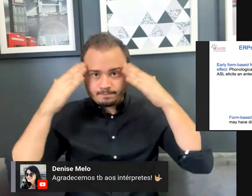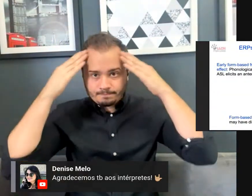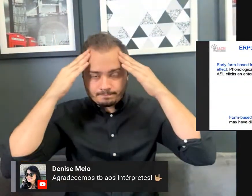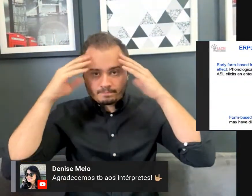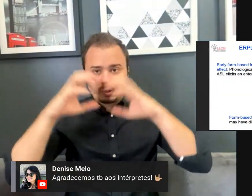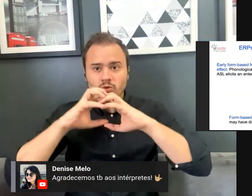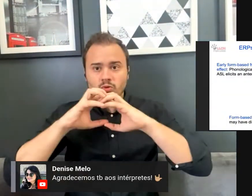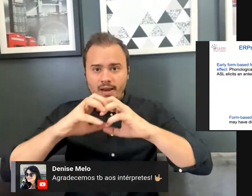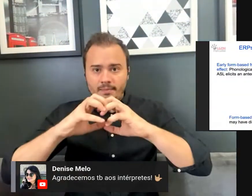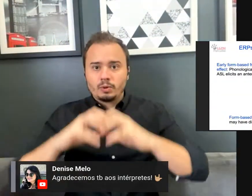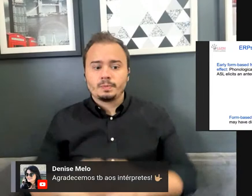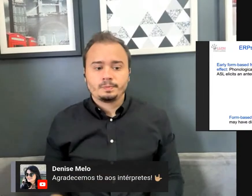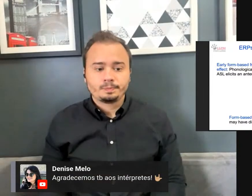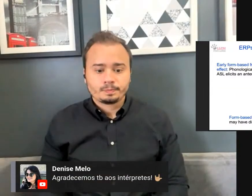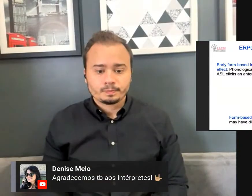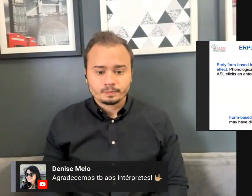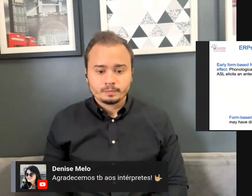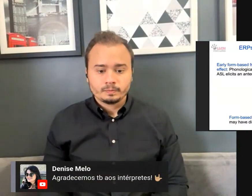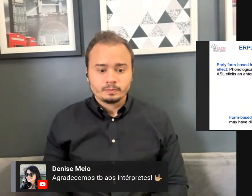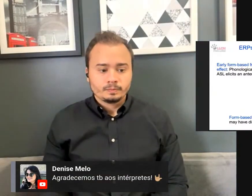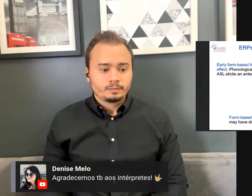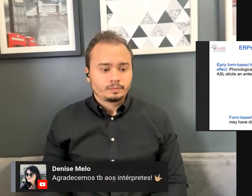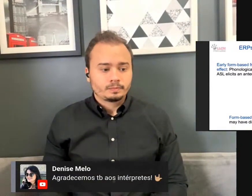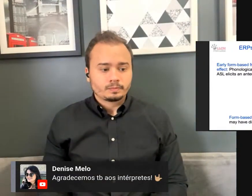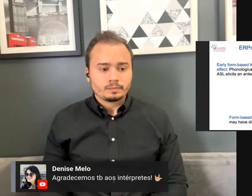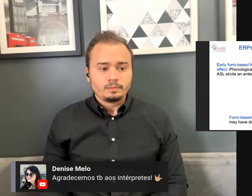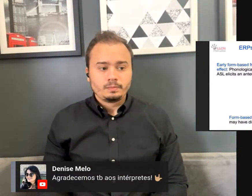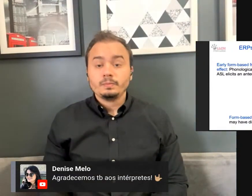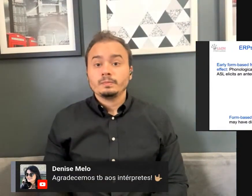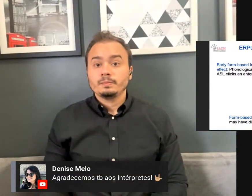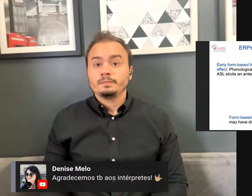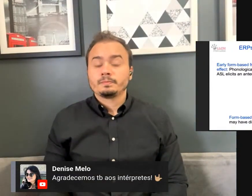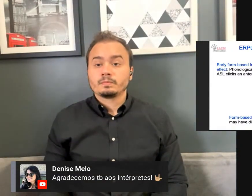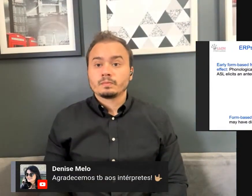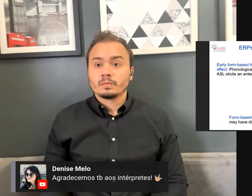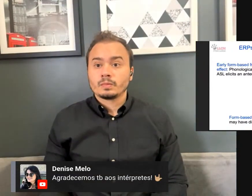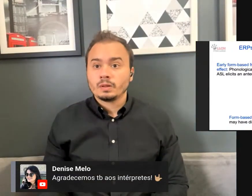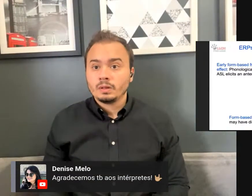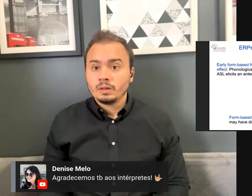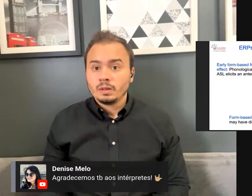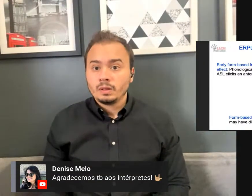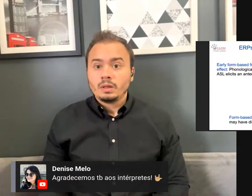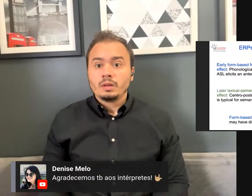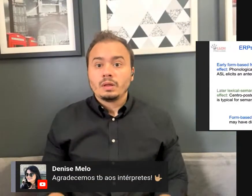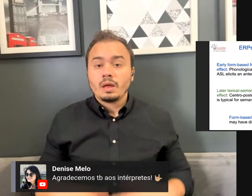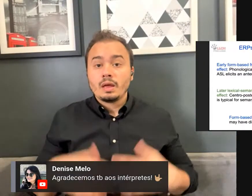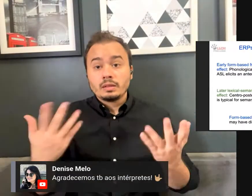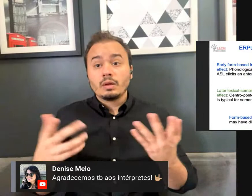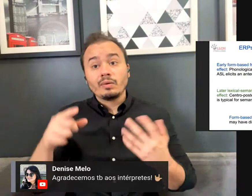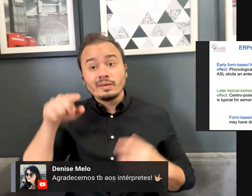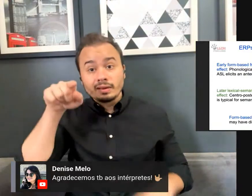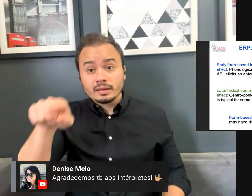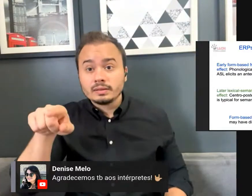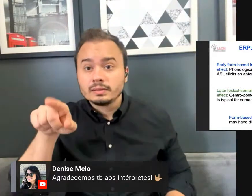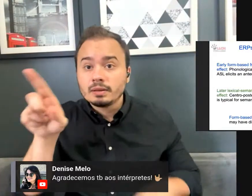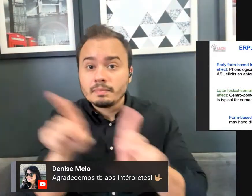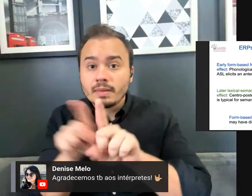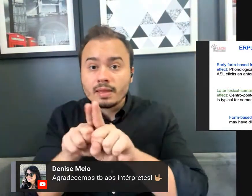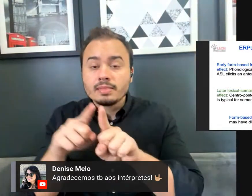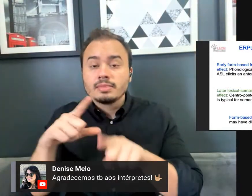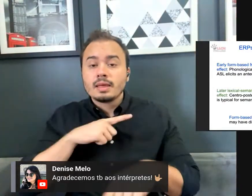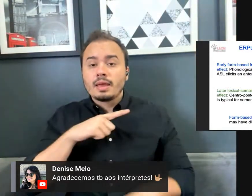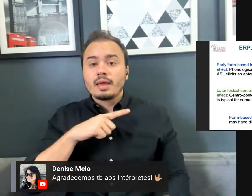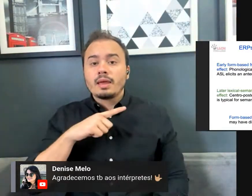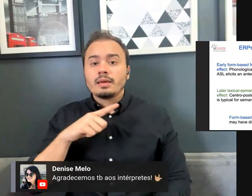So this is our hypothesis. We see early form-based frequency effects, and then these later